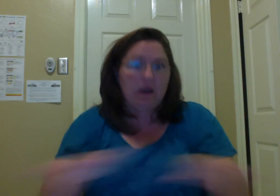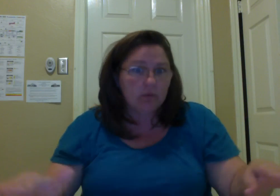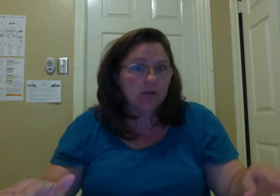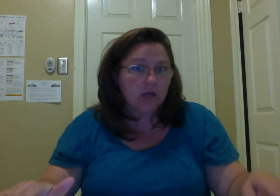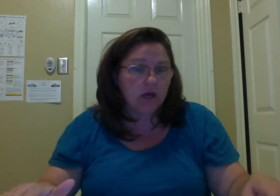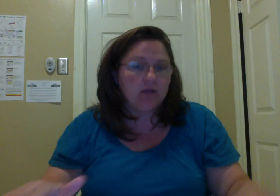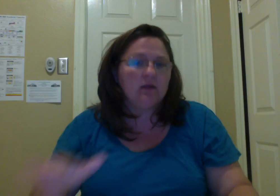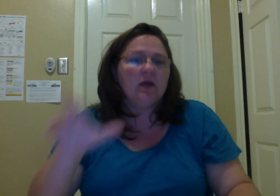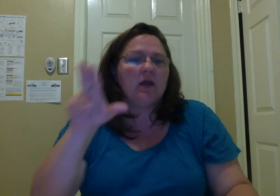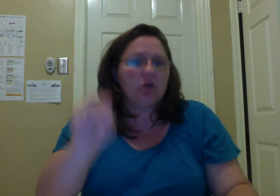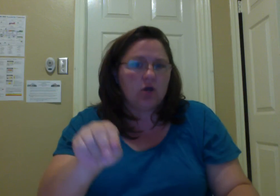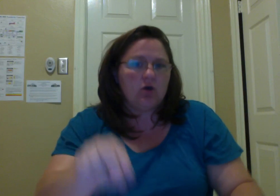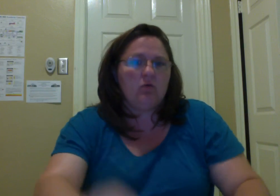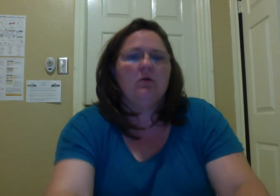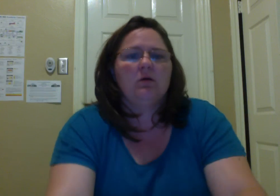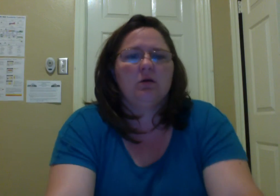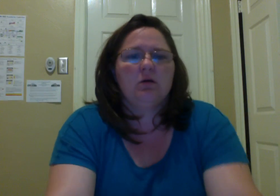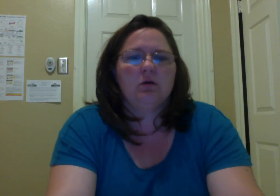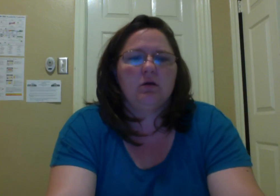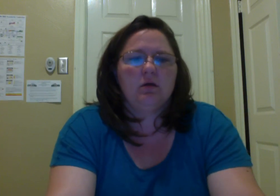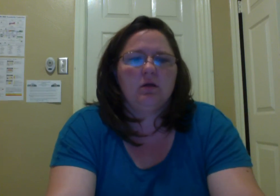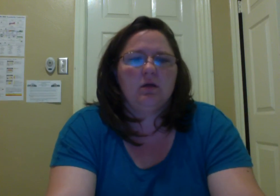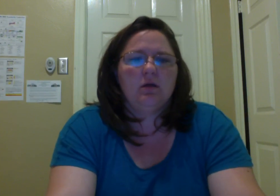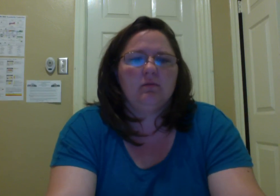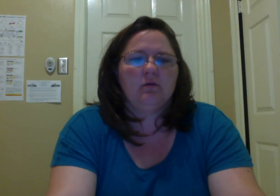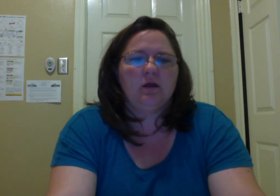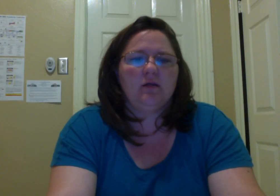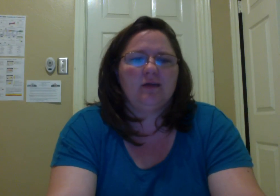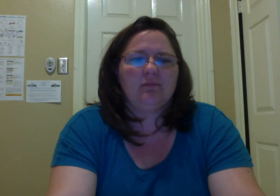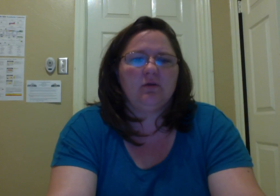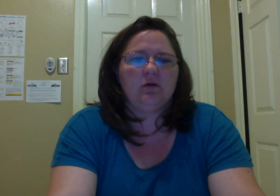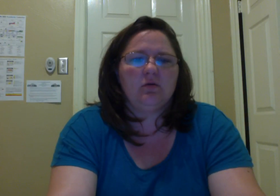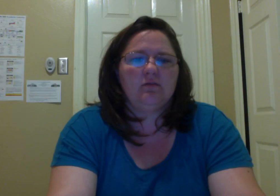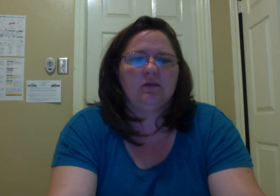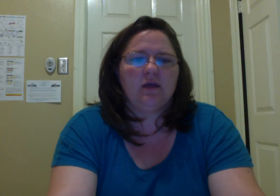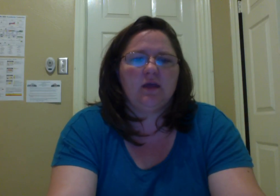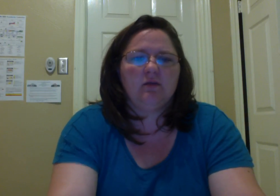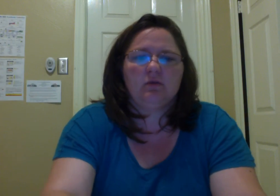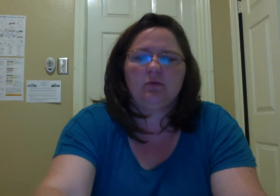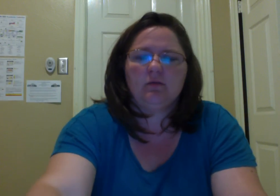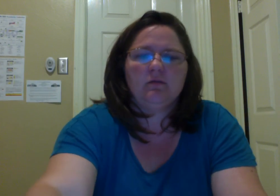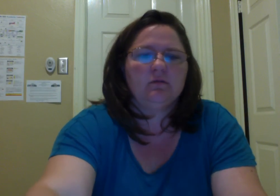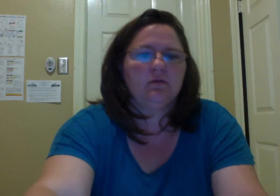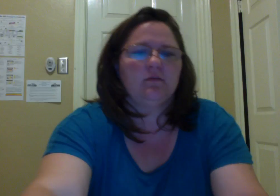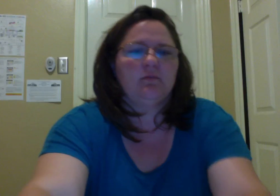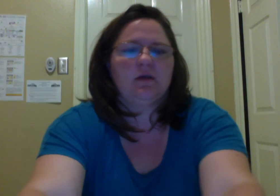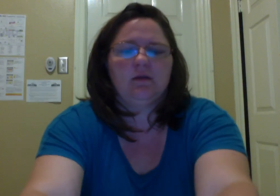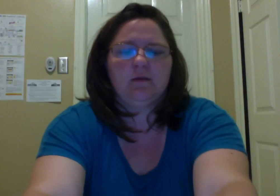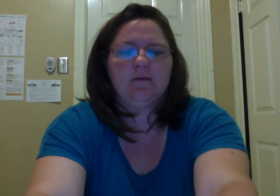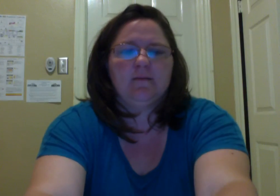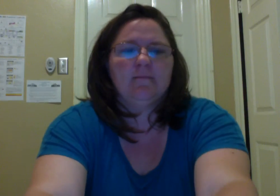will not. No. Sorry, I typed no as in K-N-O-W, and that's not the same